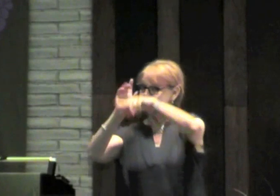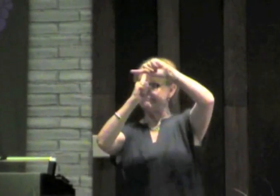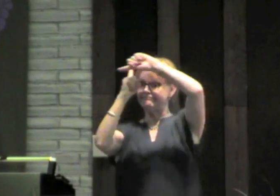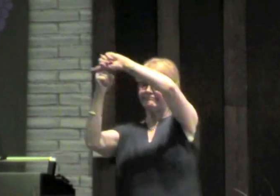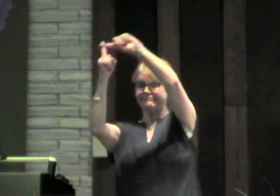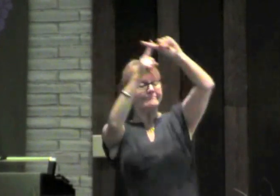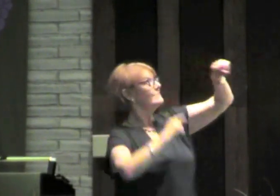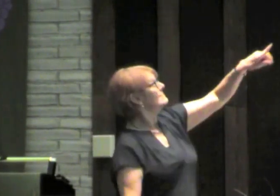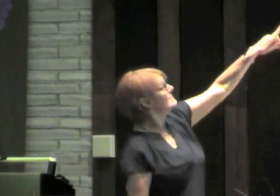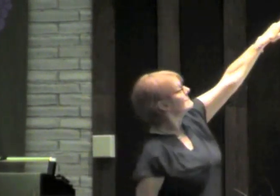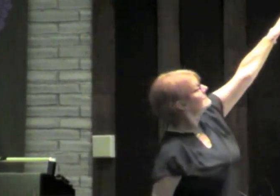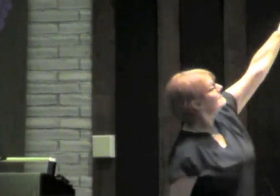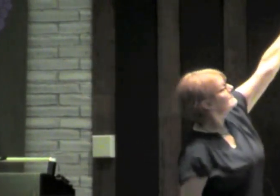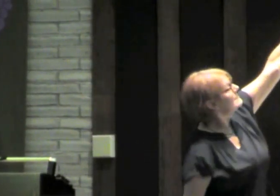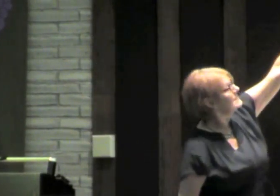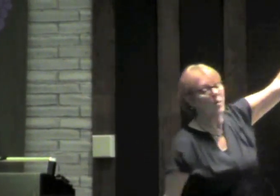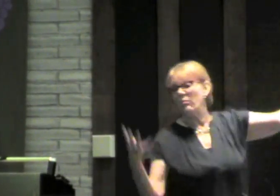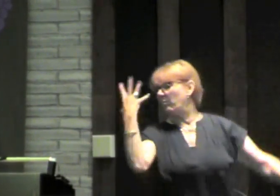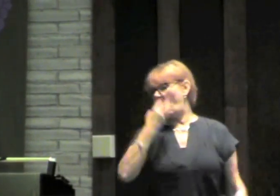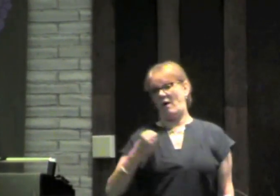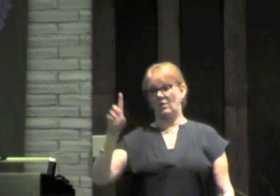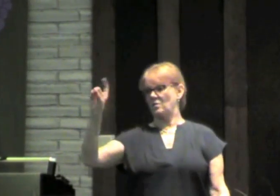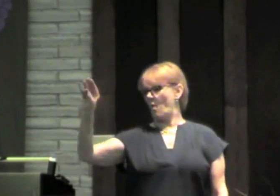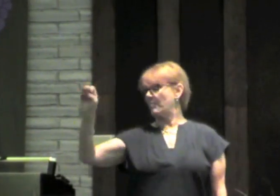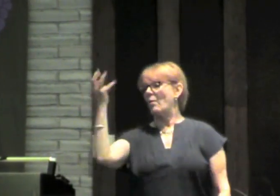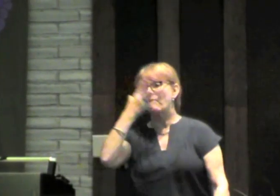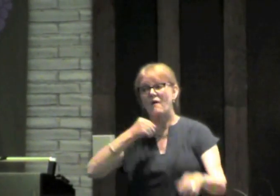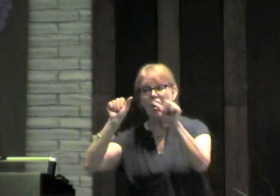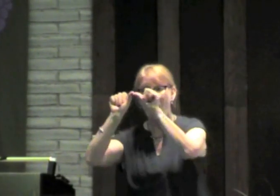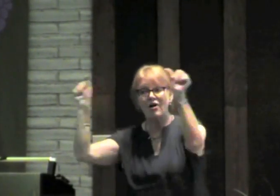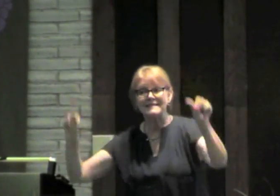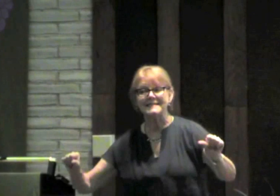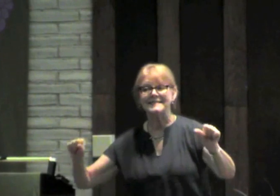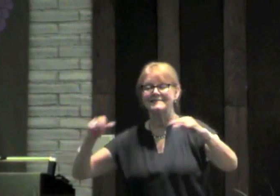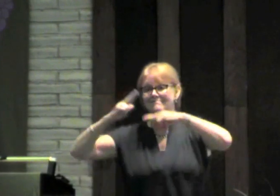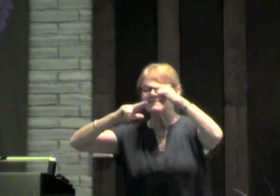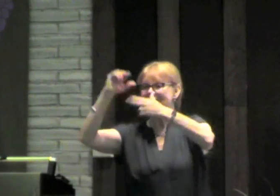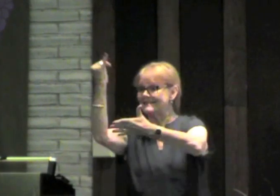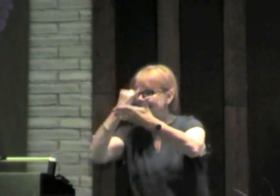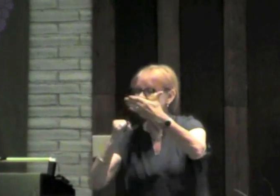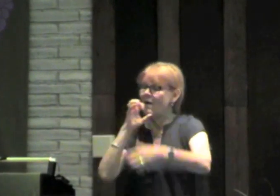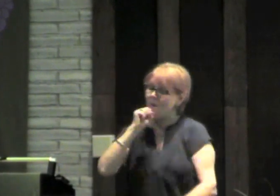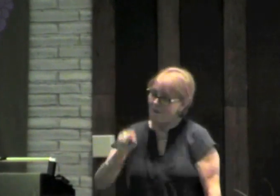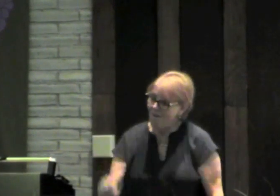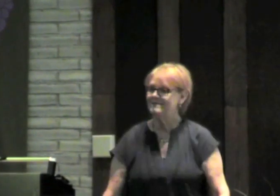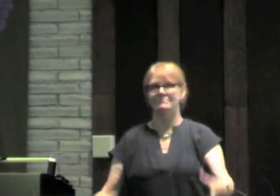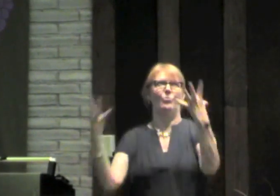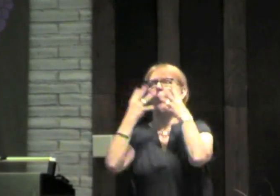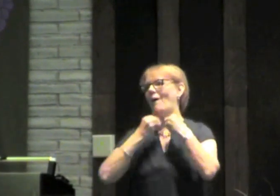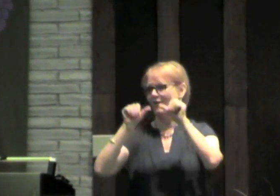We saw lots of different churches, as you can see up there in the right picture. They were beautiful, the architecture was beautiful, the